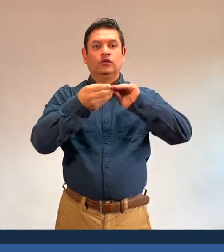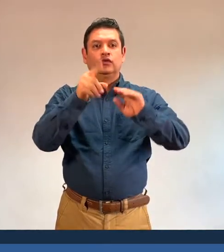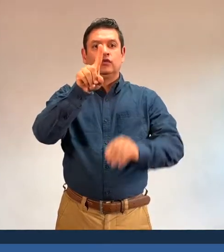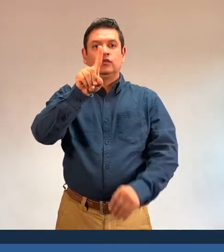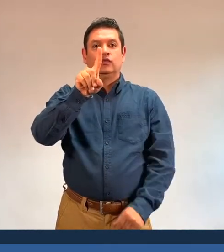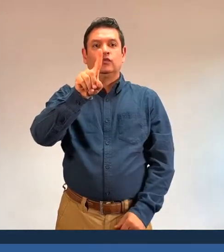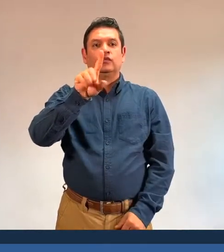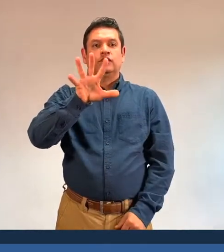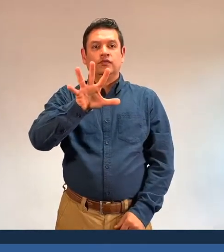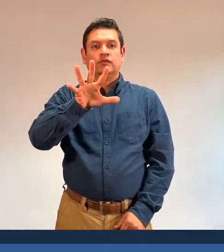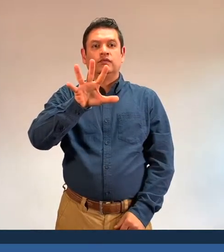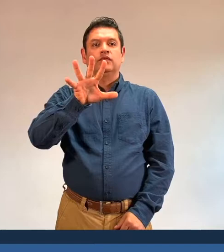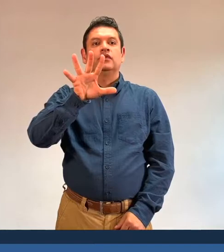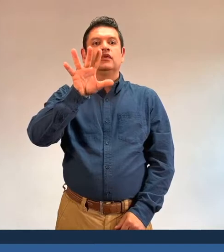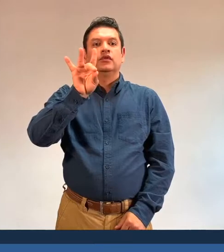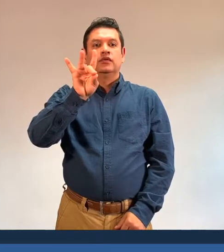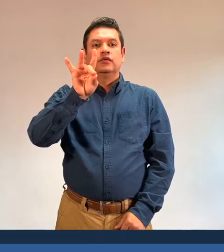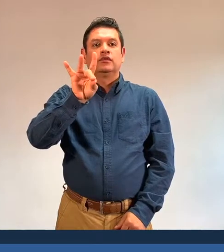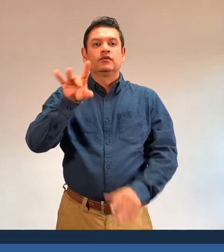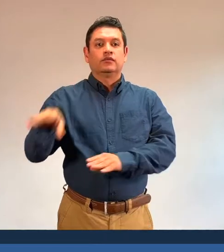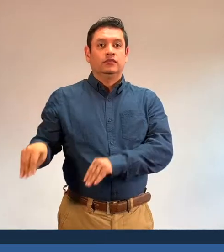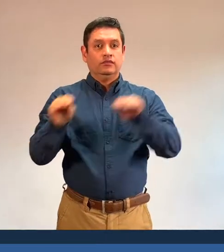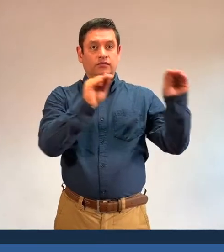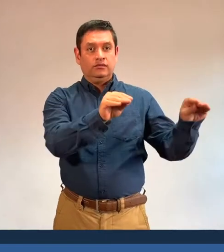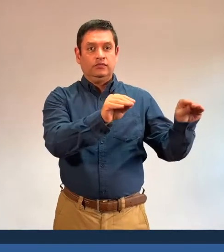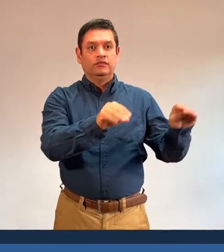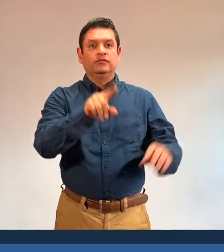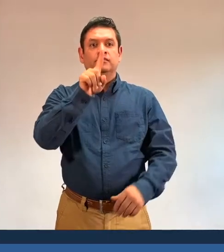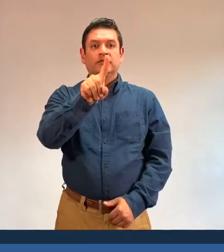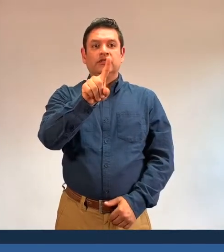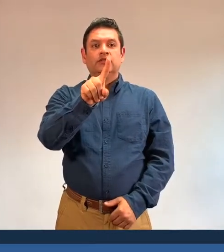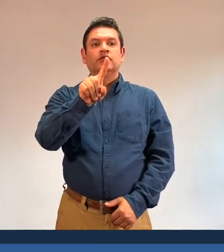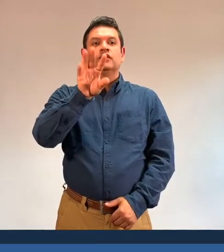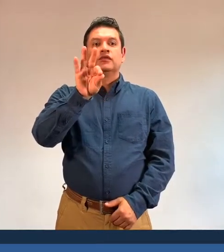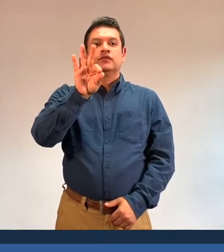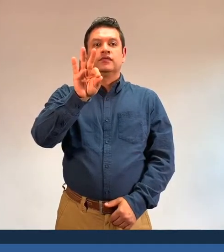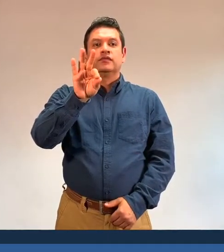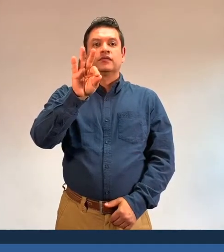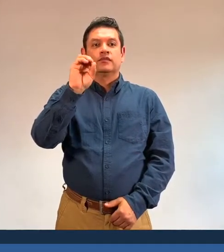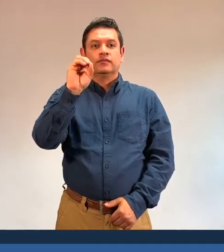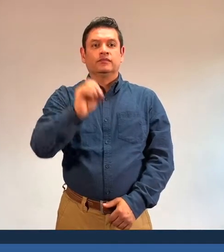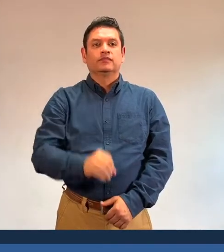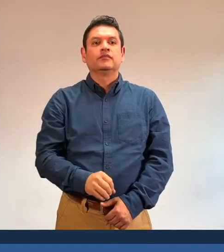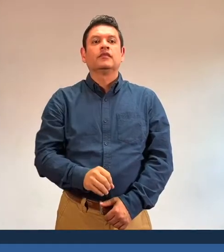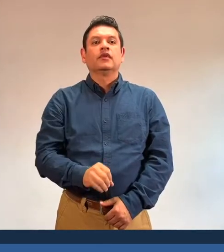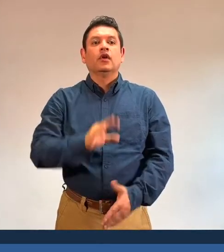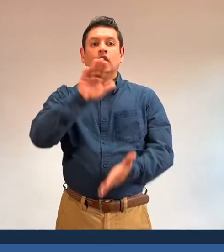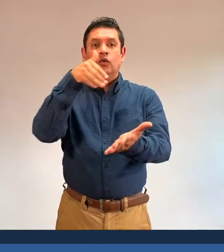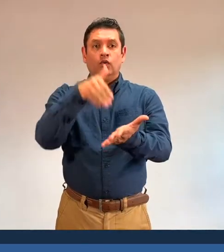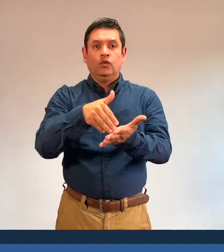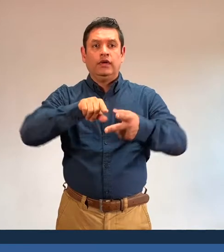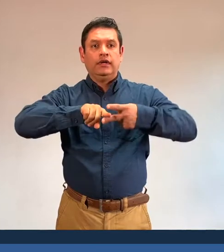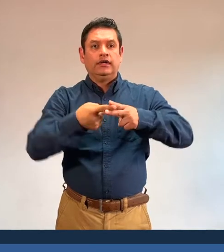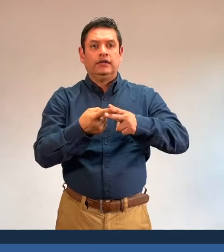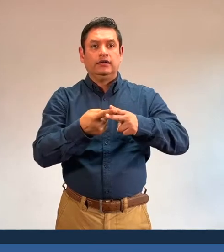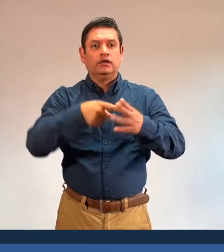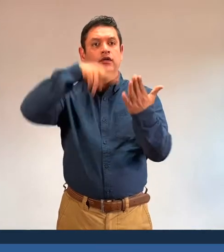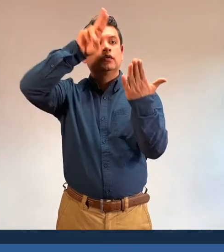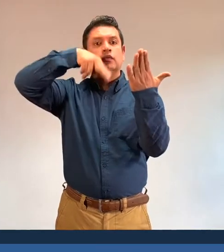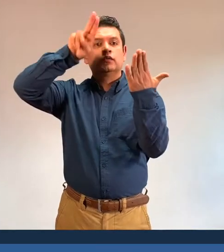And lived there until 1990, the year in which they moved to the other rooms that initially were the studio of the maestro.